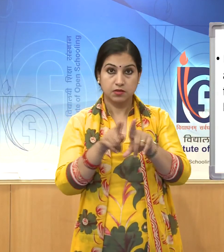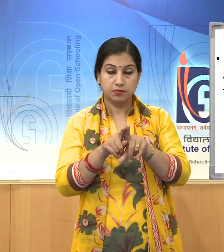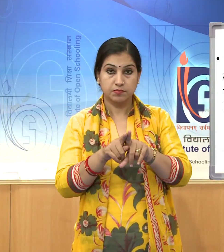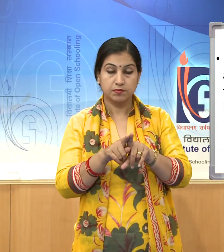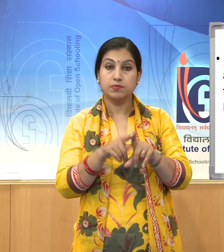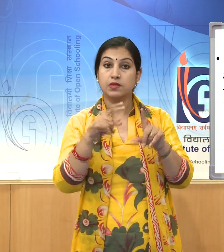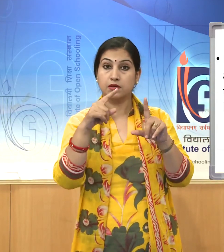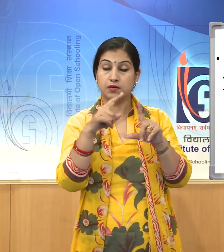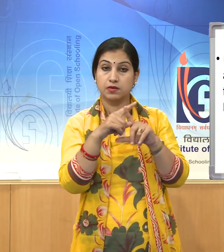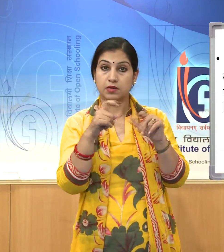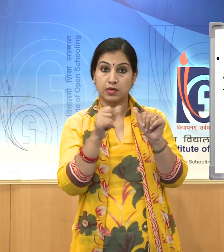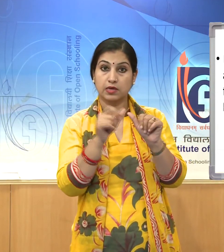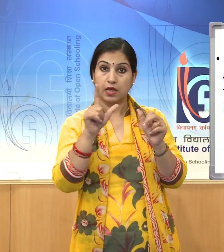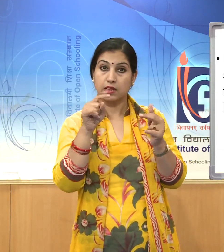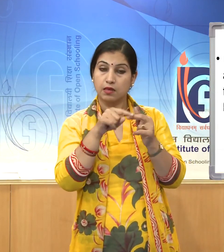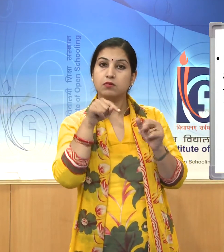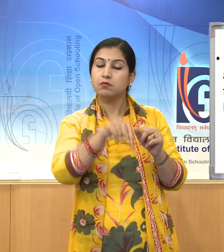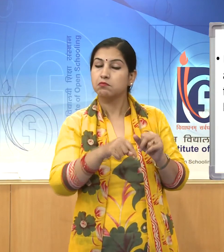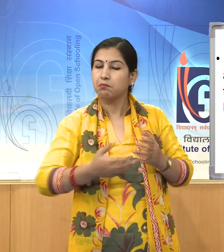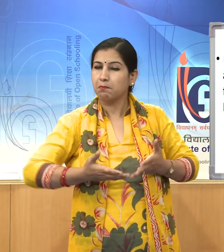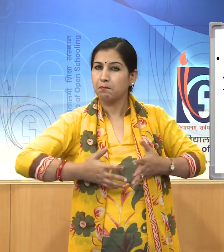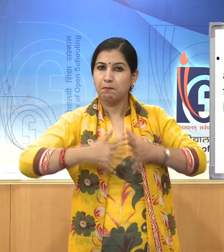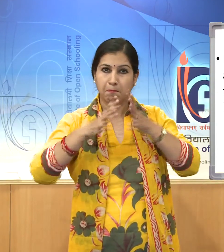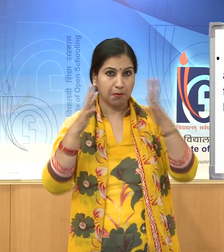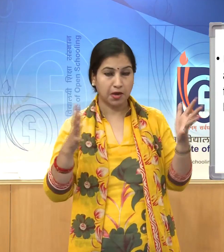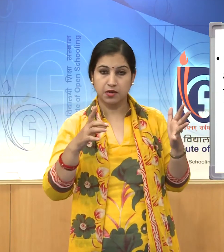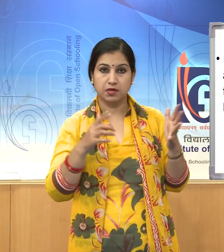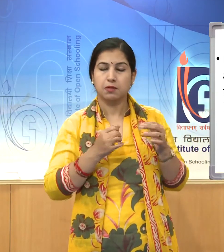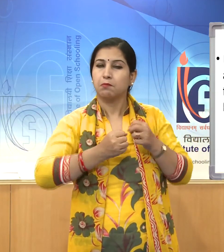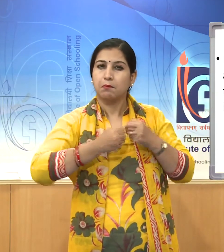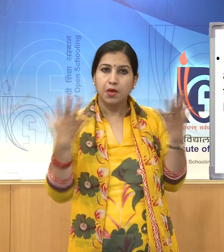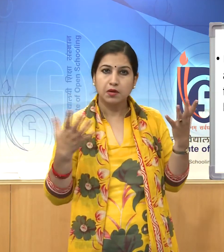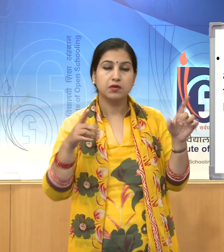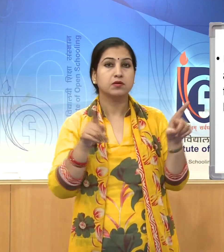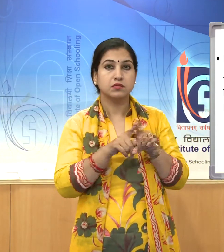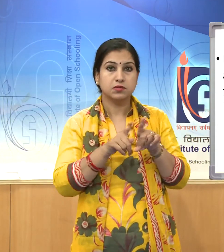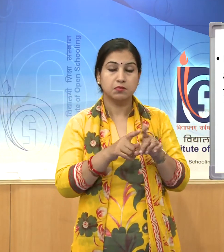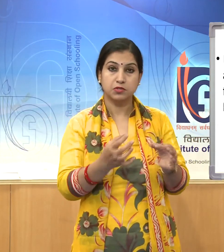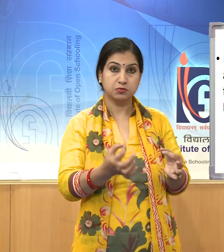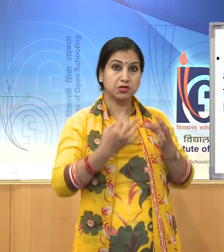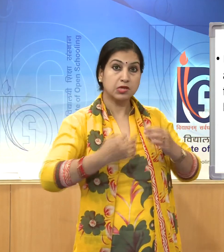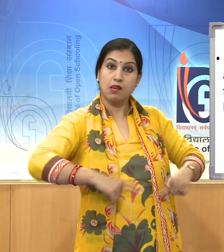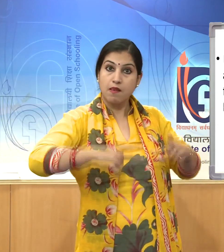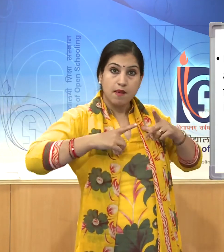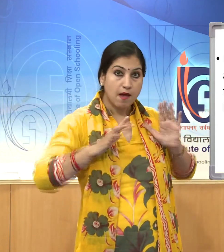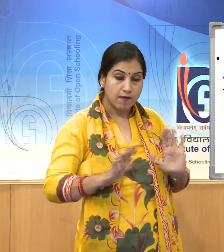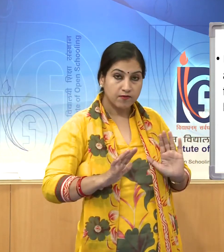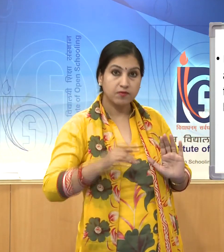Dali, who had a very interesting and unusual life, was